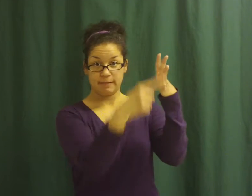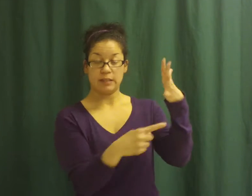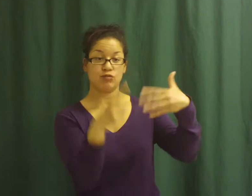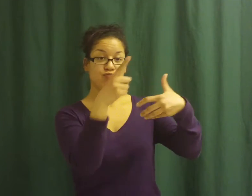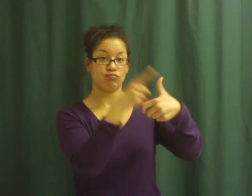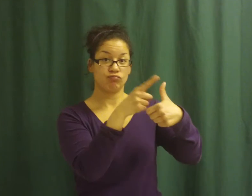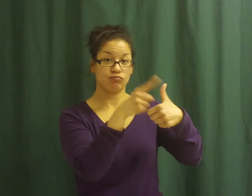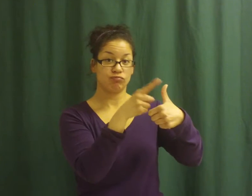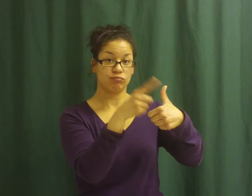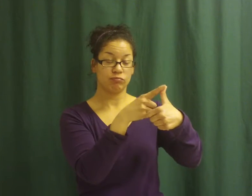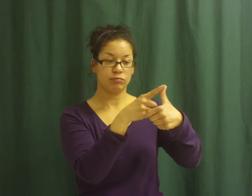trustworthiness,